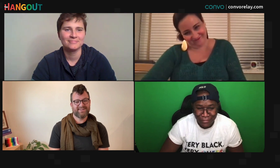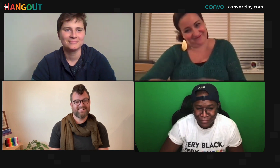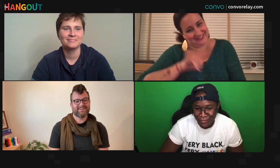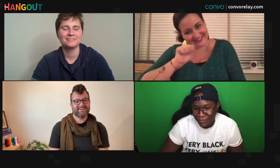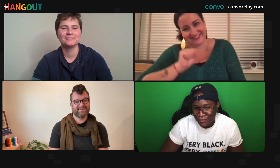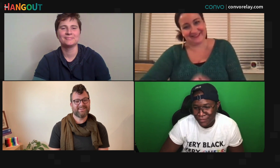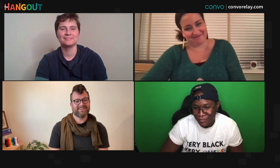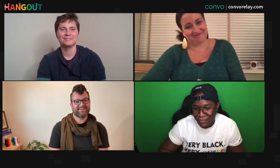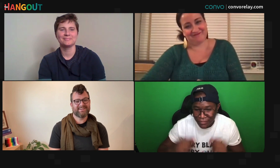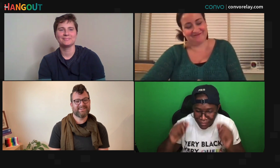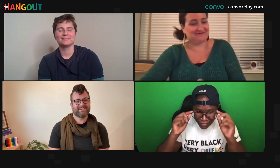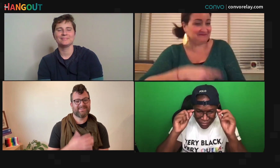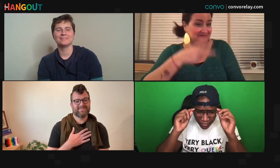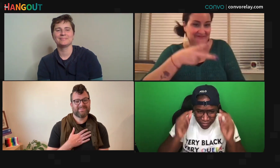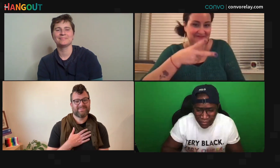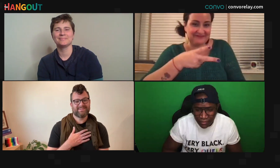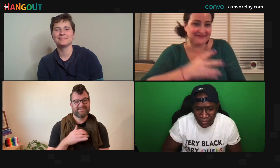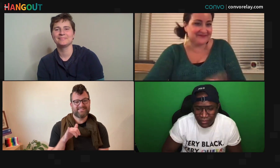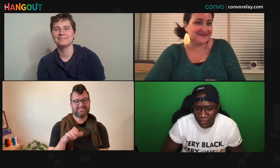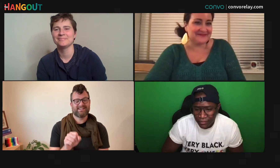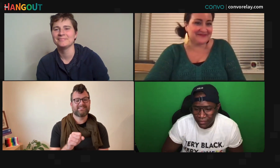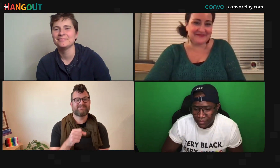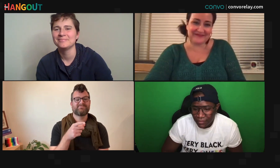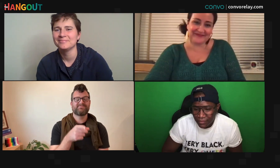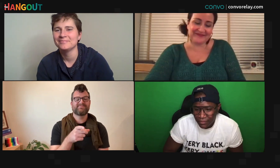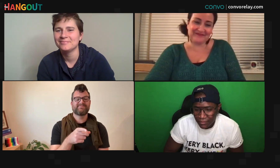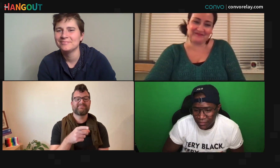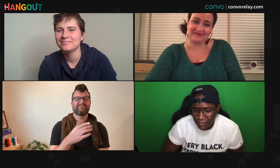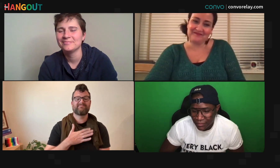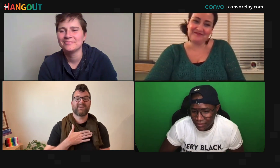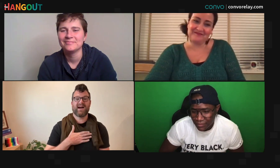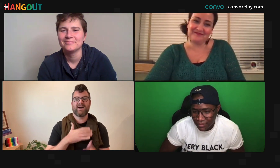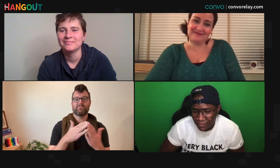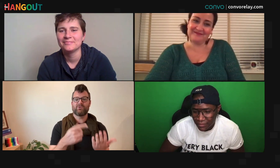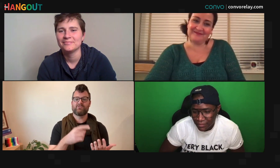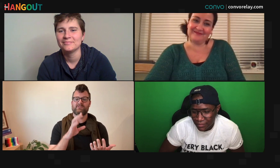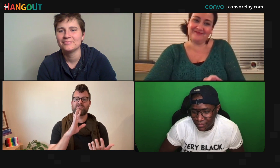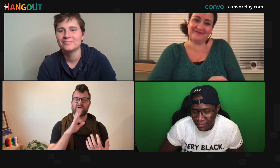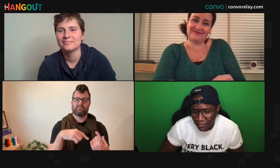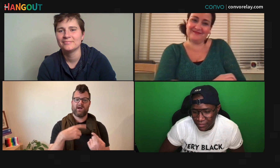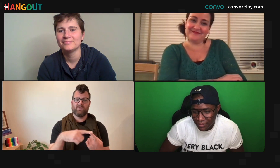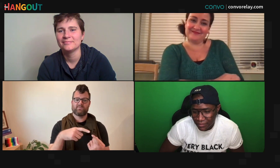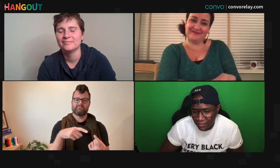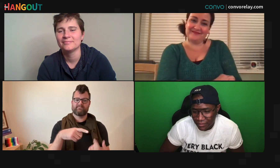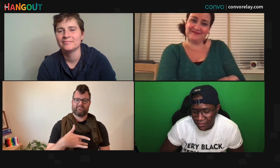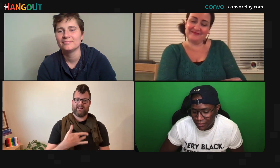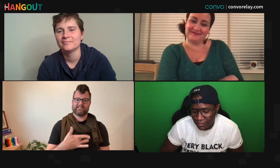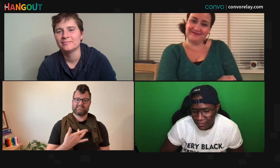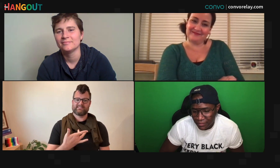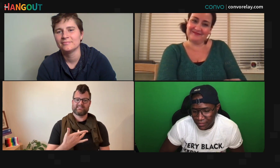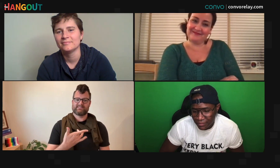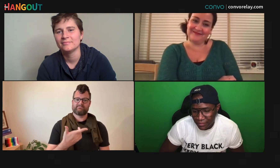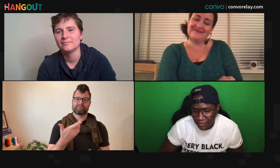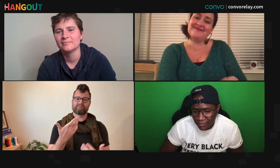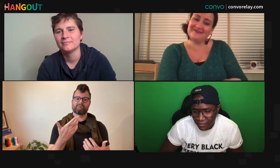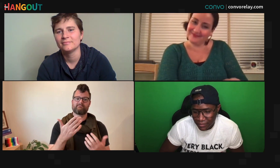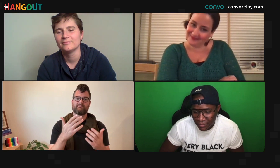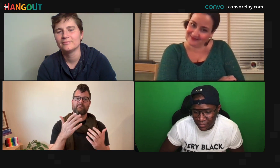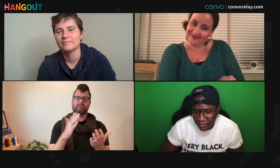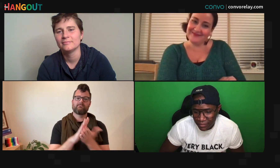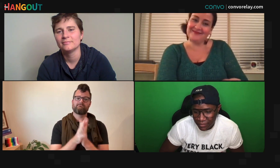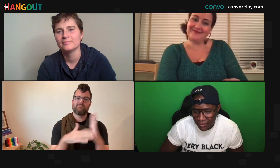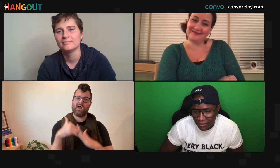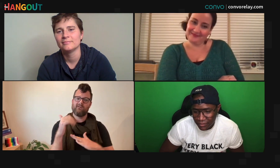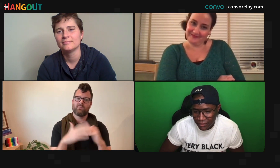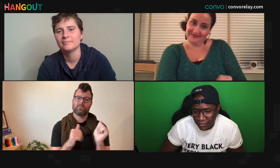general. This is Melissa. Thank you. Yes. And this is Jonas, talking about